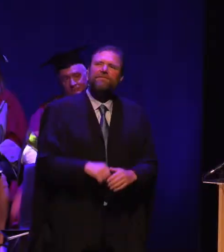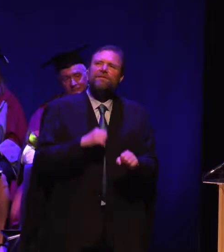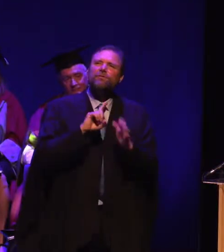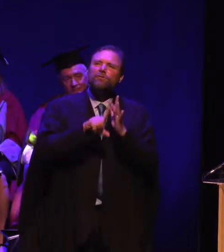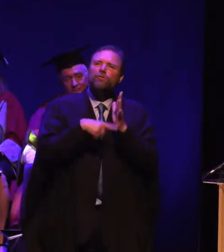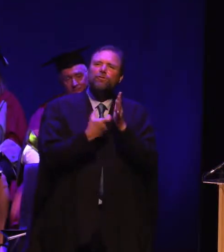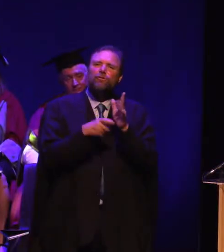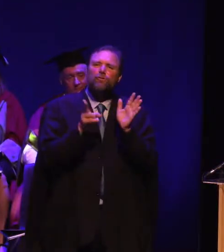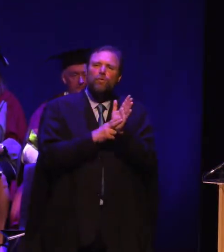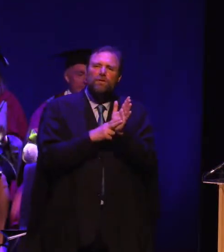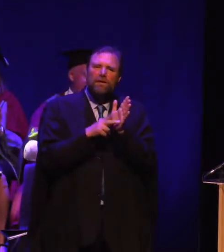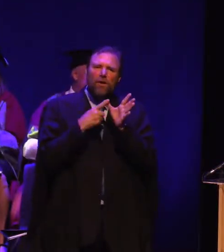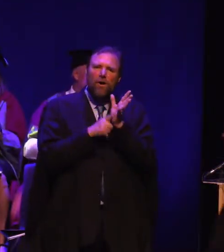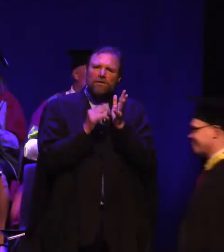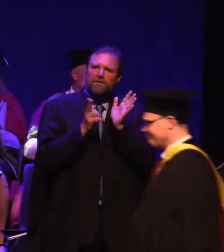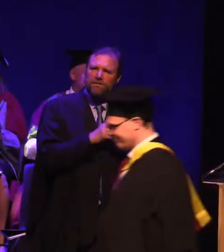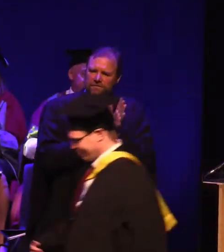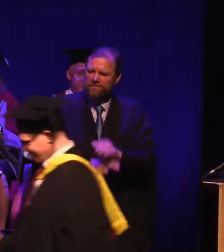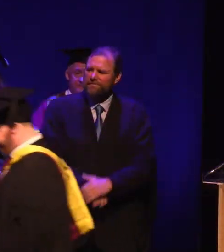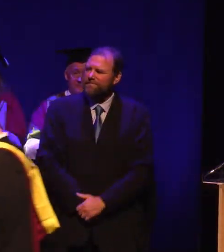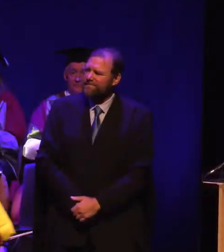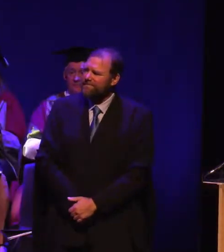Jordan Olson.